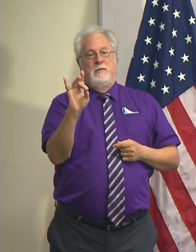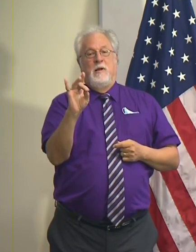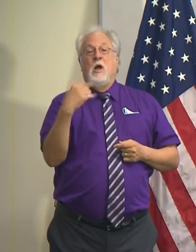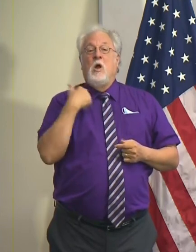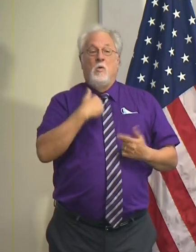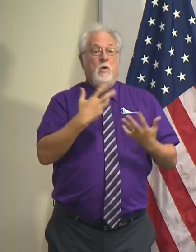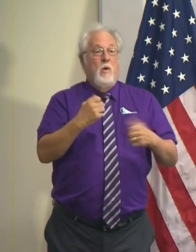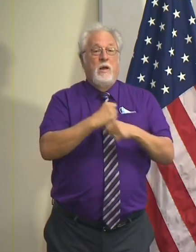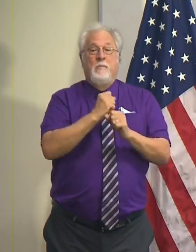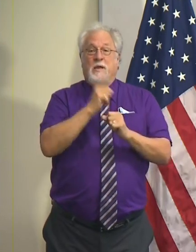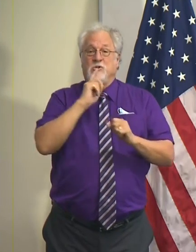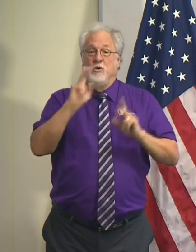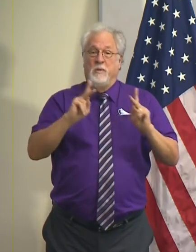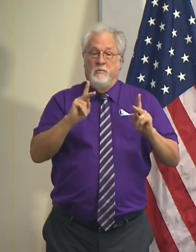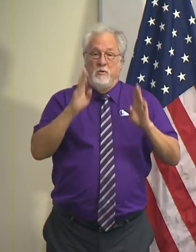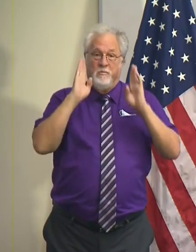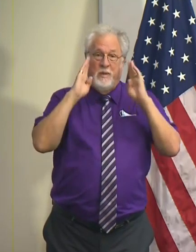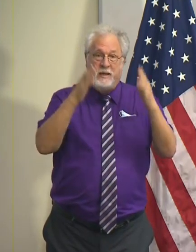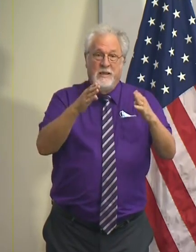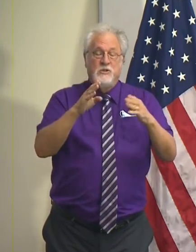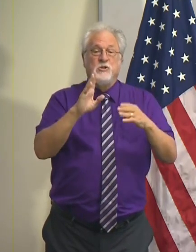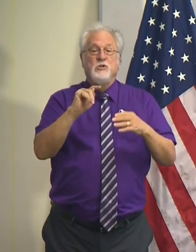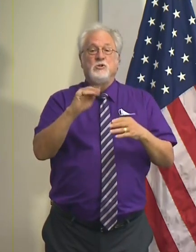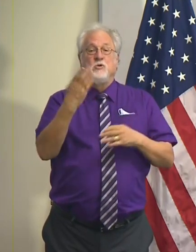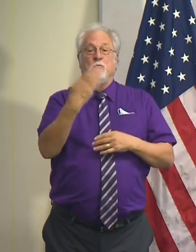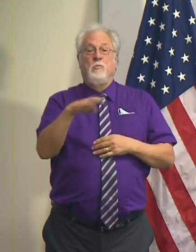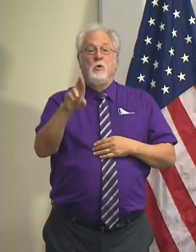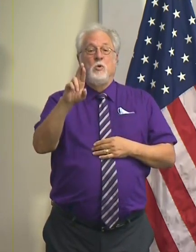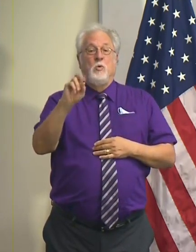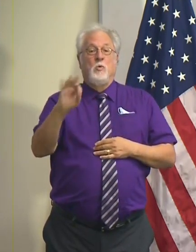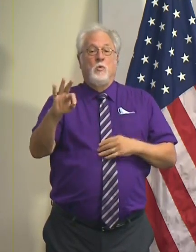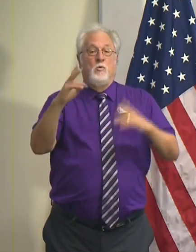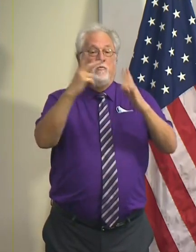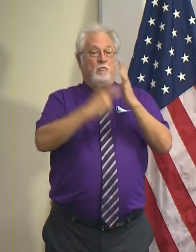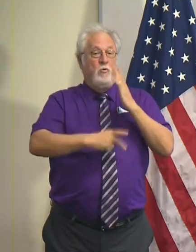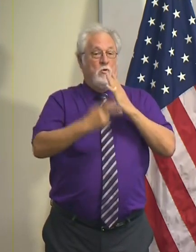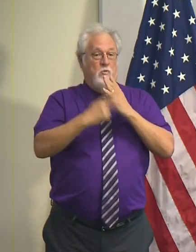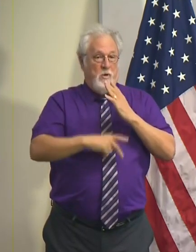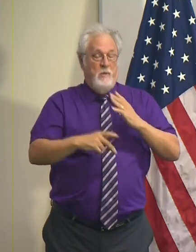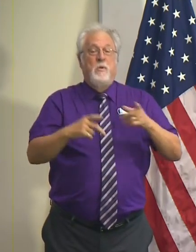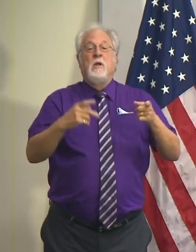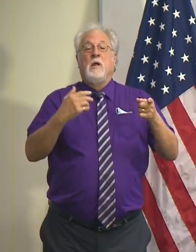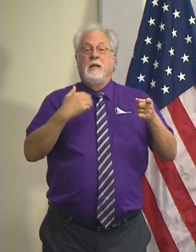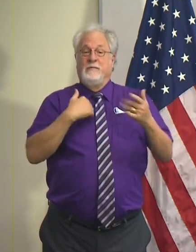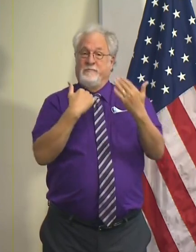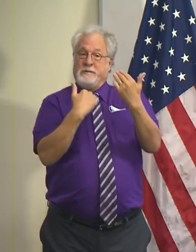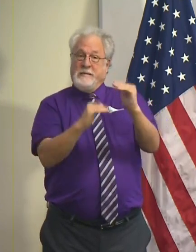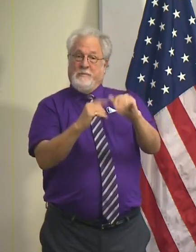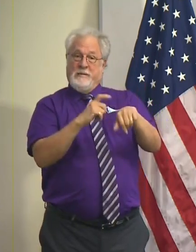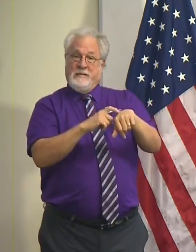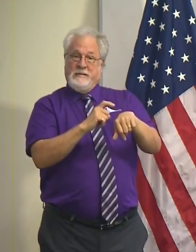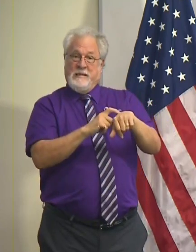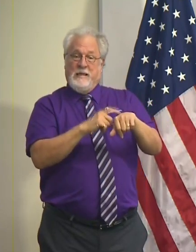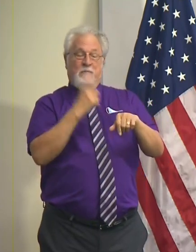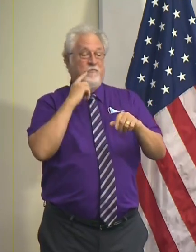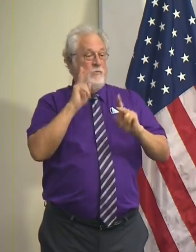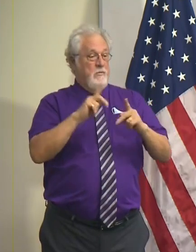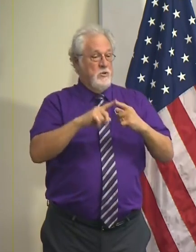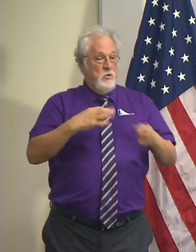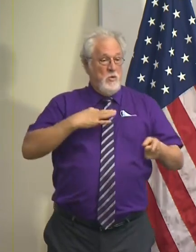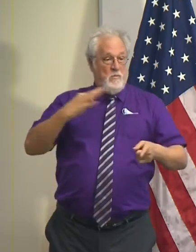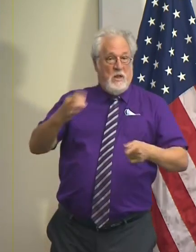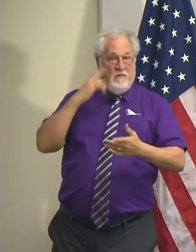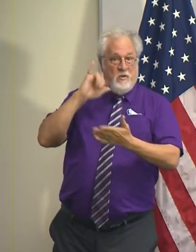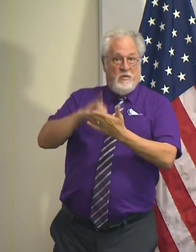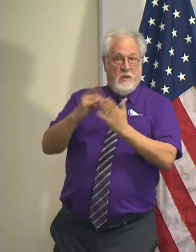We do want to make sure that people are paying attention to the Blue Roof program because there is a limited time for people to apply